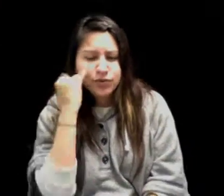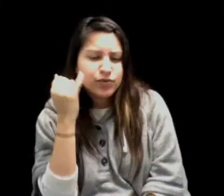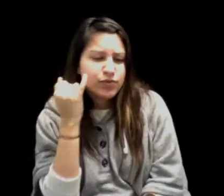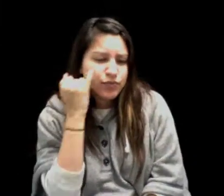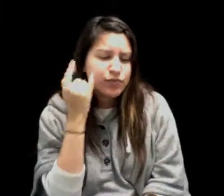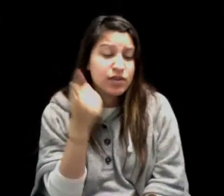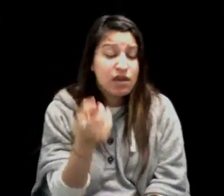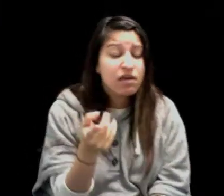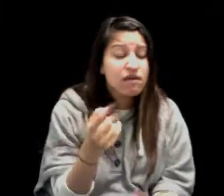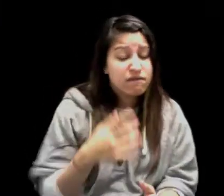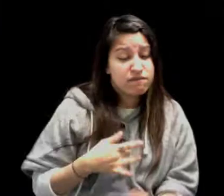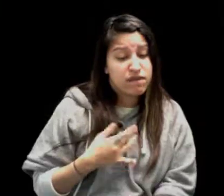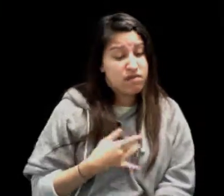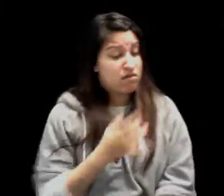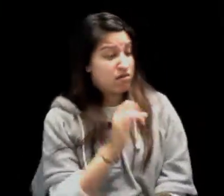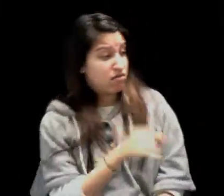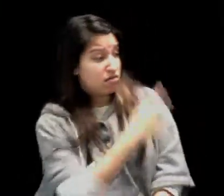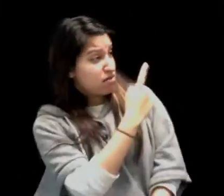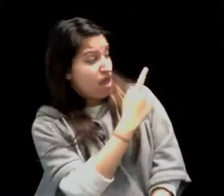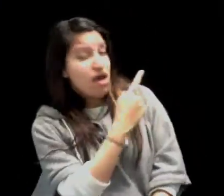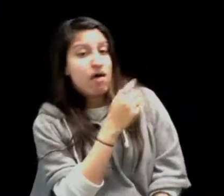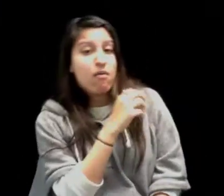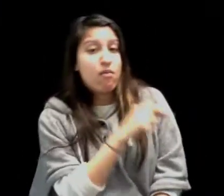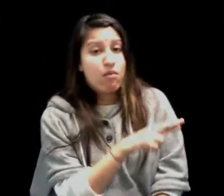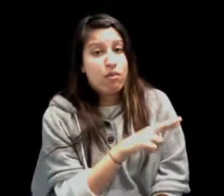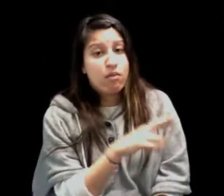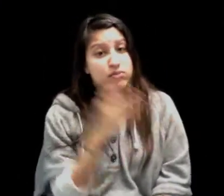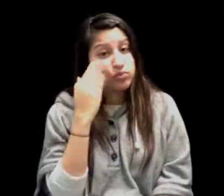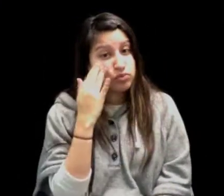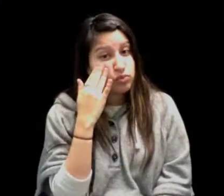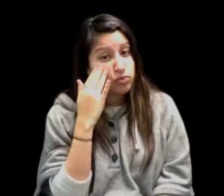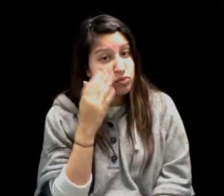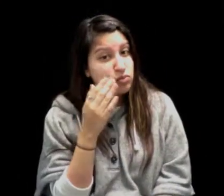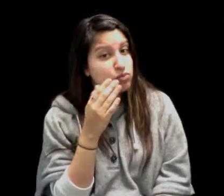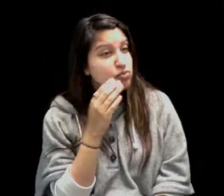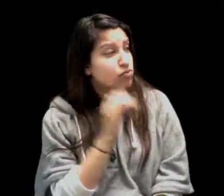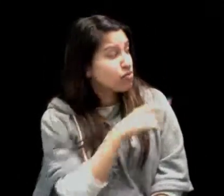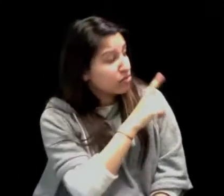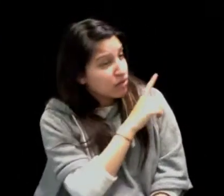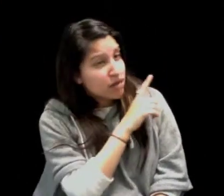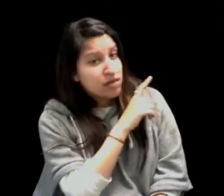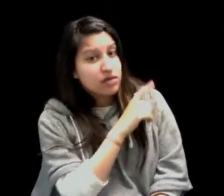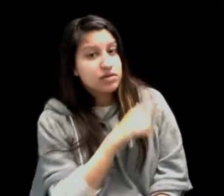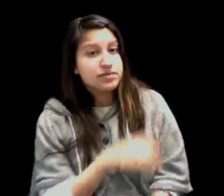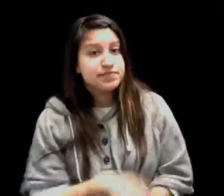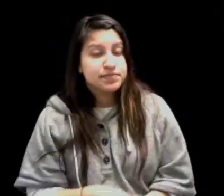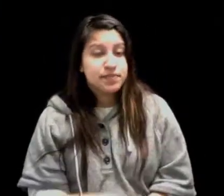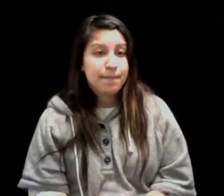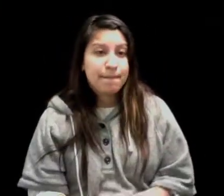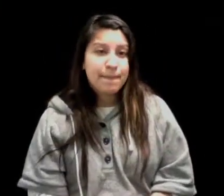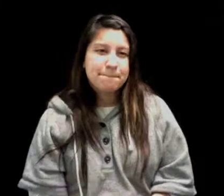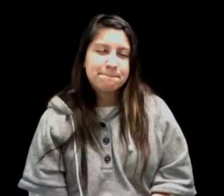This gets them thinking about the impact of racism right away, and also what does this impact have on our lives.